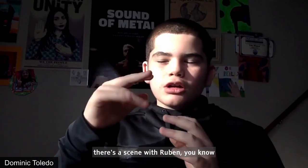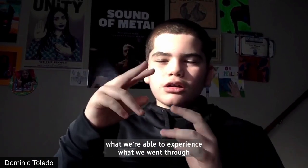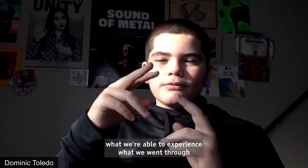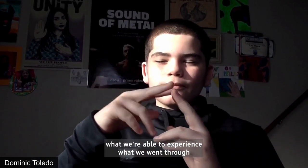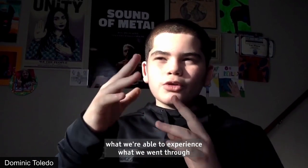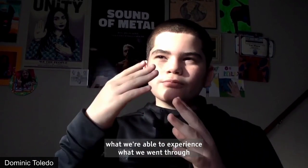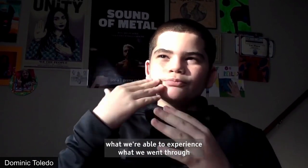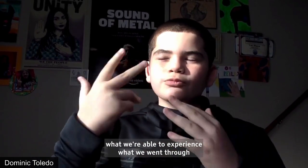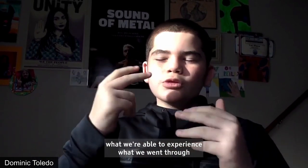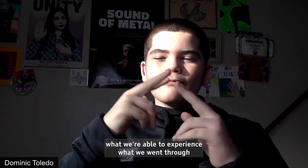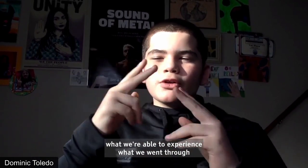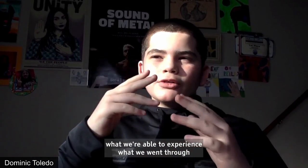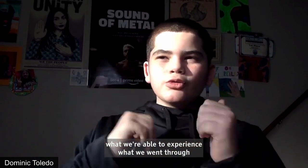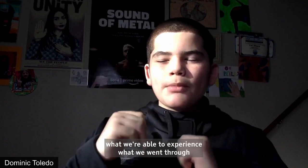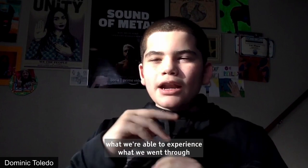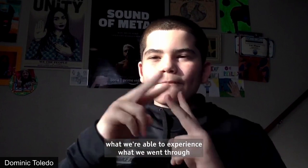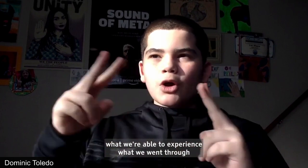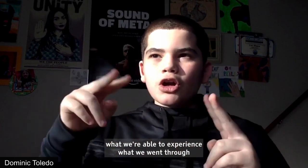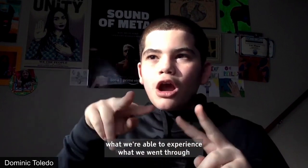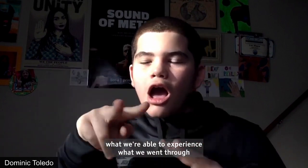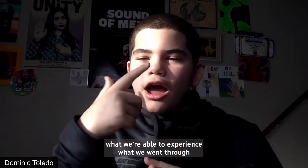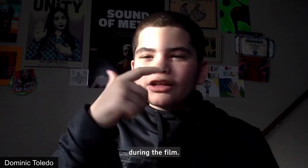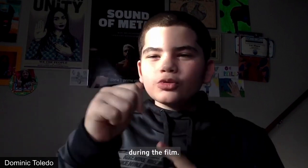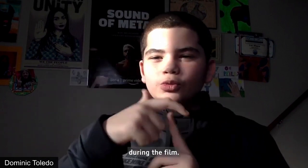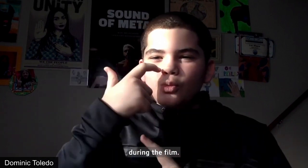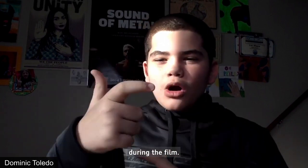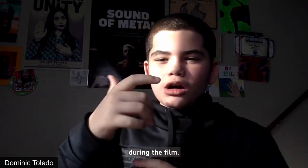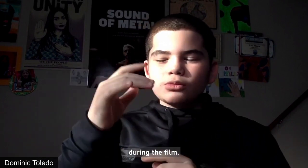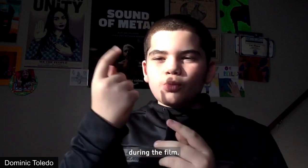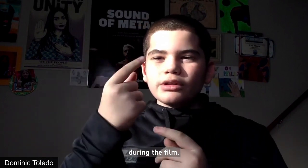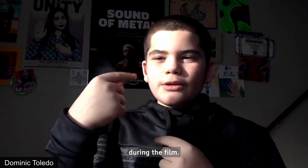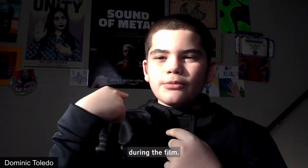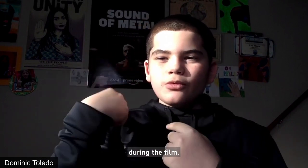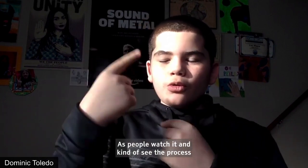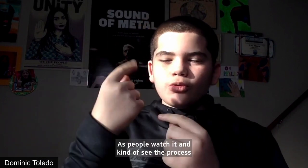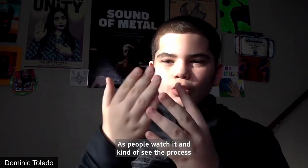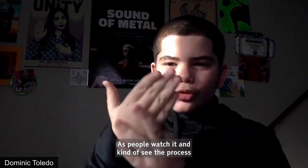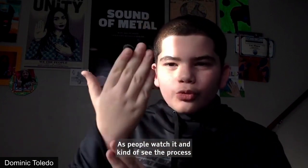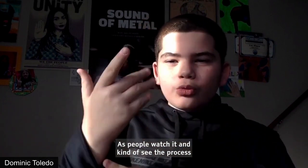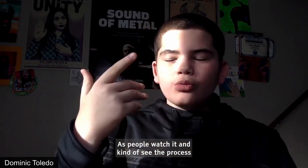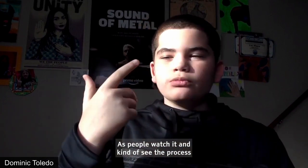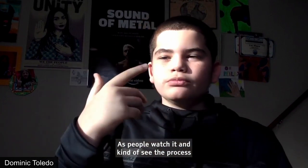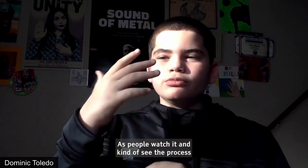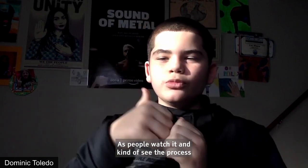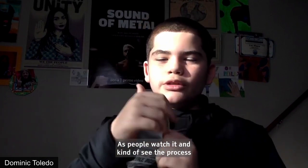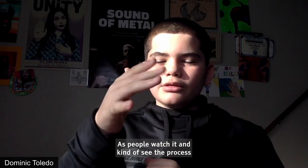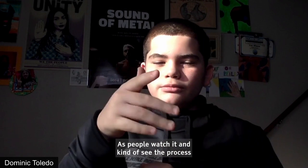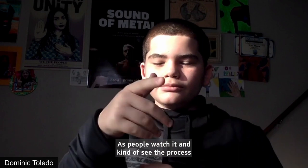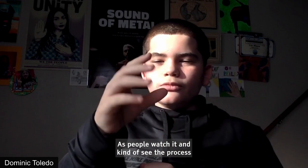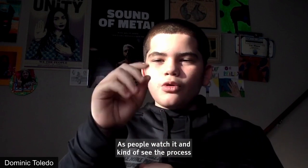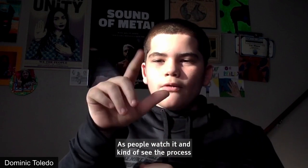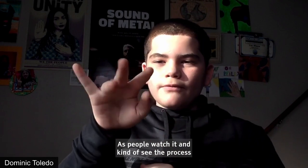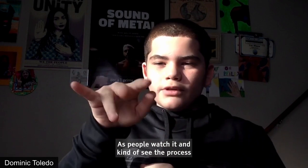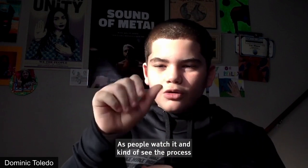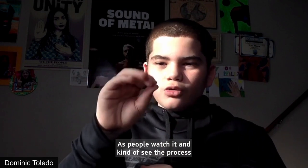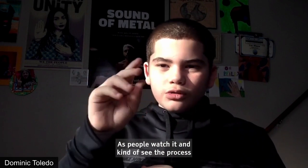know, what we're able to experience, what we went through during the film, as people watch it and, you